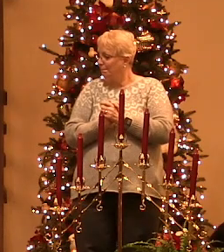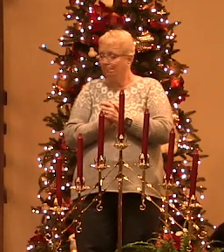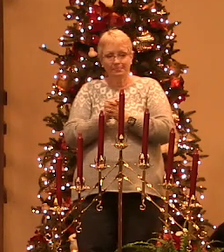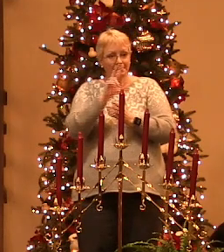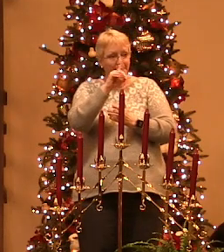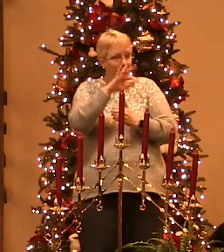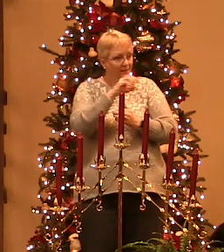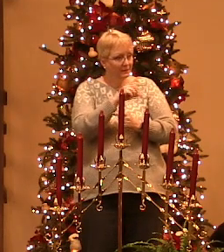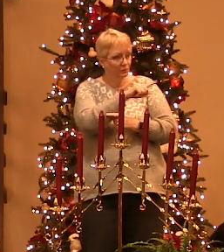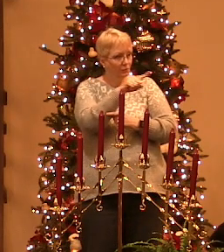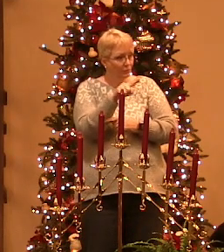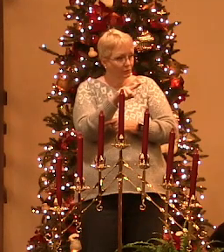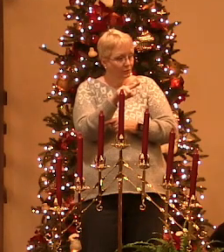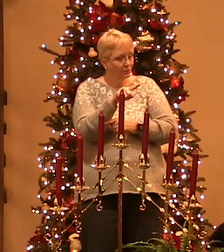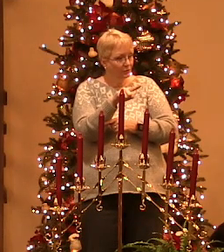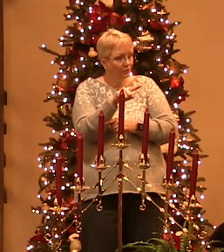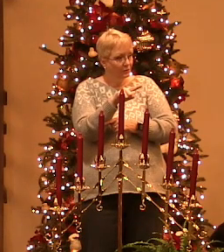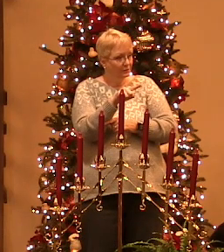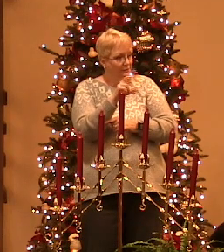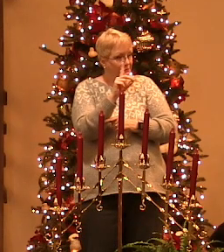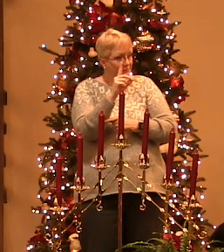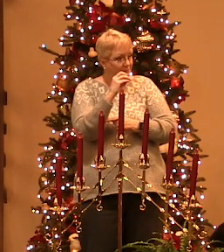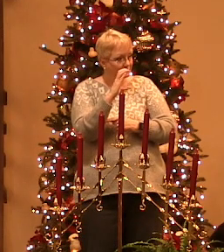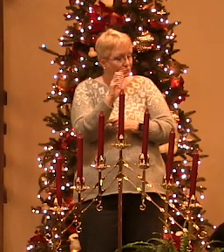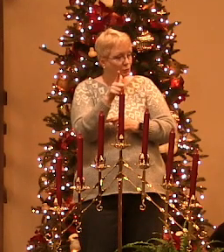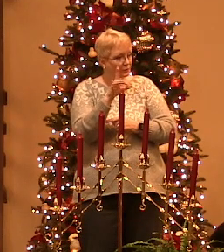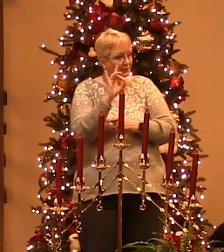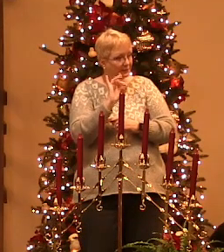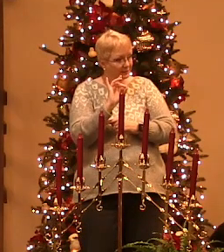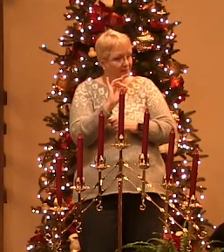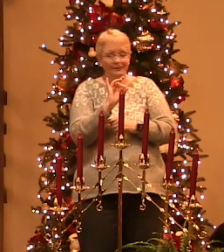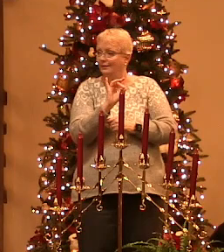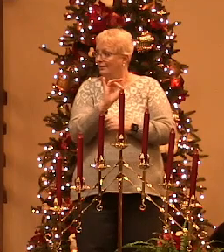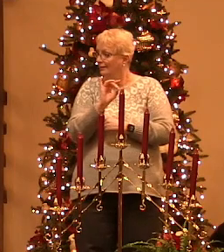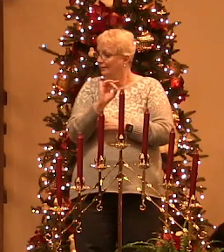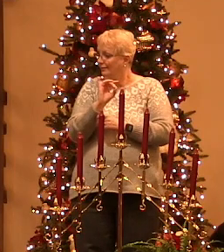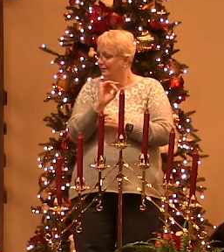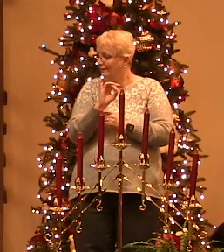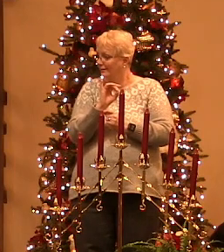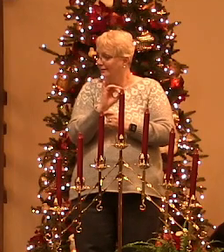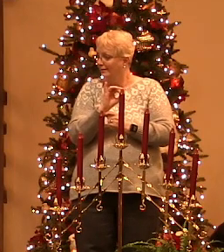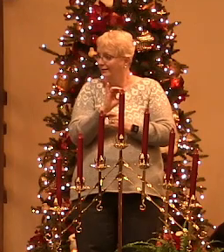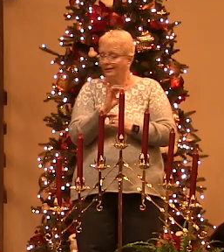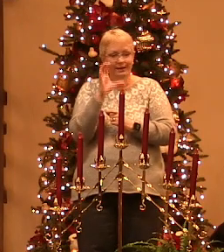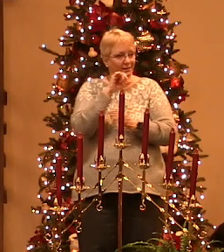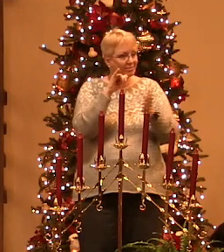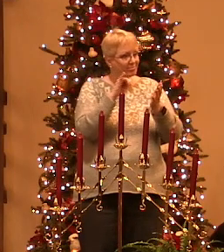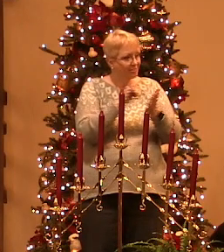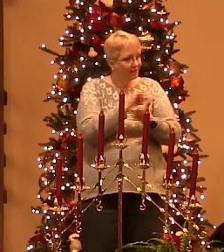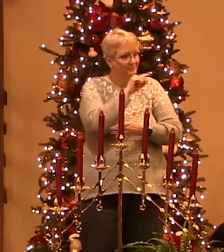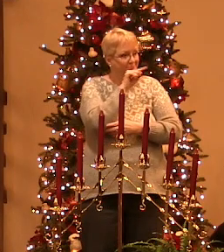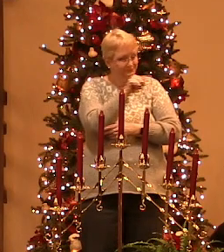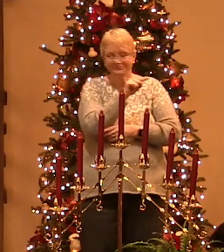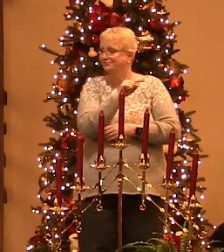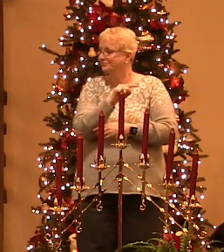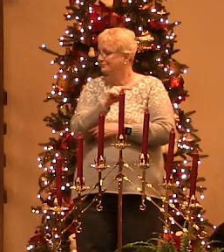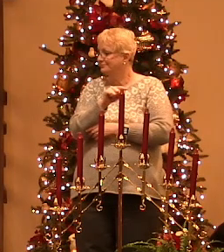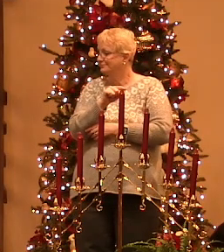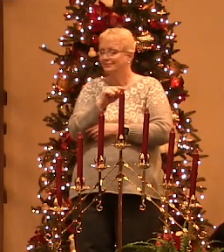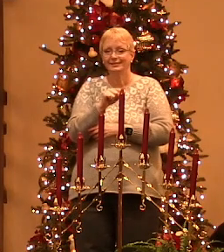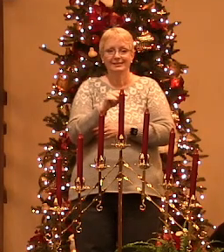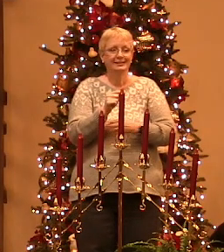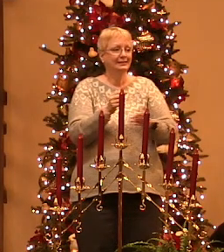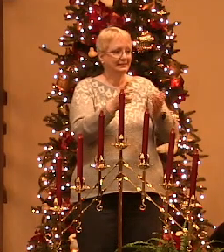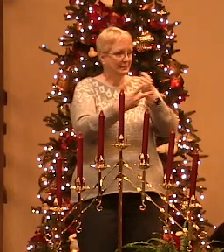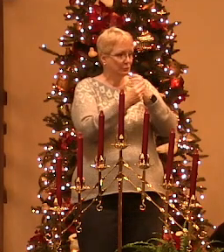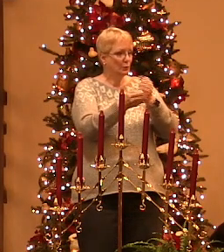Diane has her next treatment December 28th. December 28th. I don't know how I got that, but I did. So we're keeping you in prayer